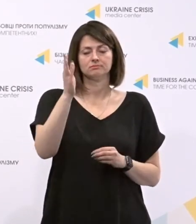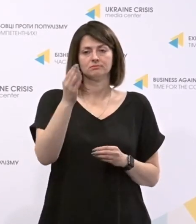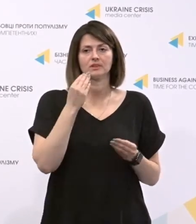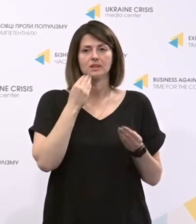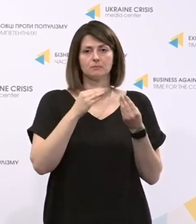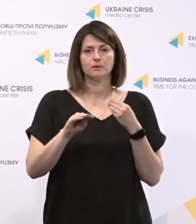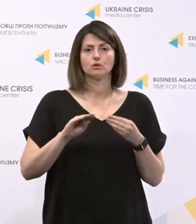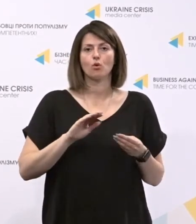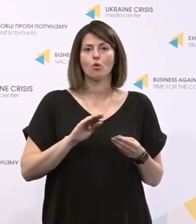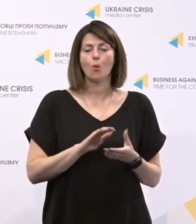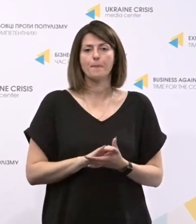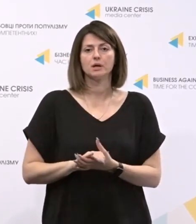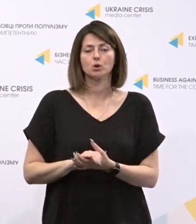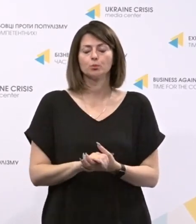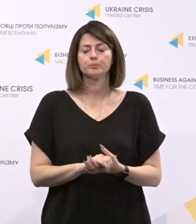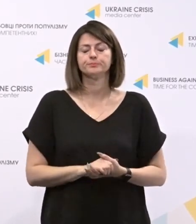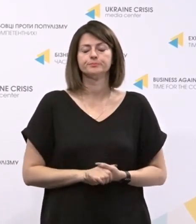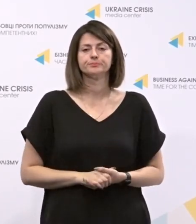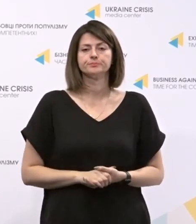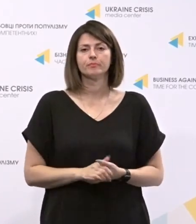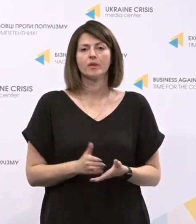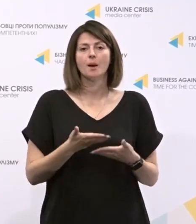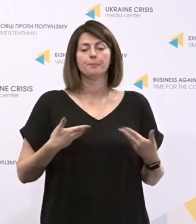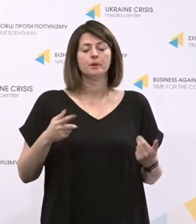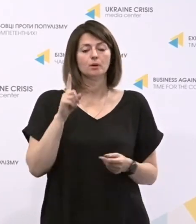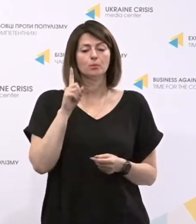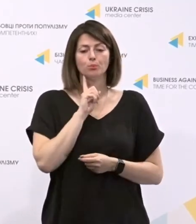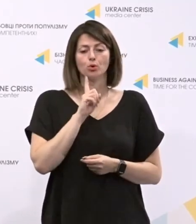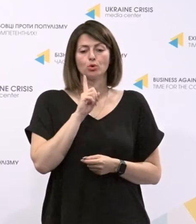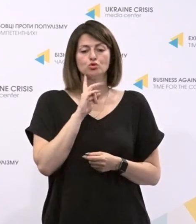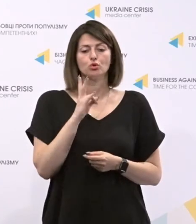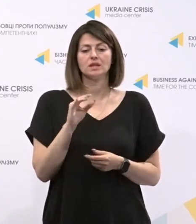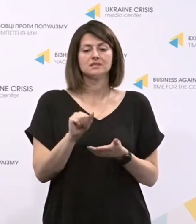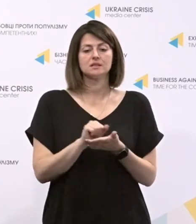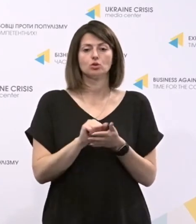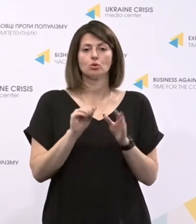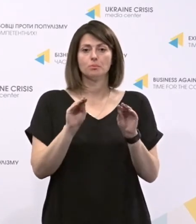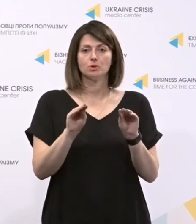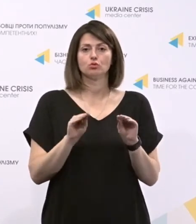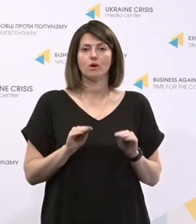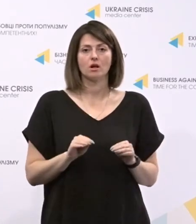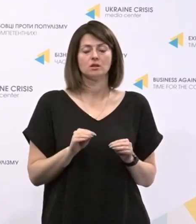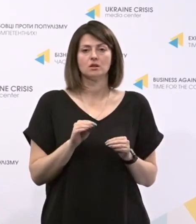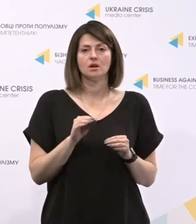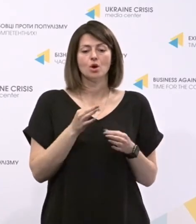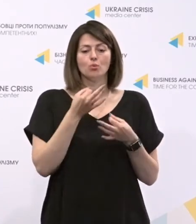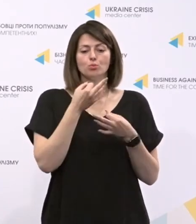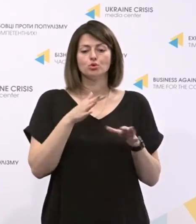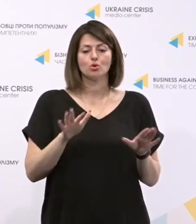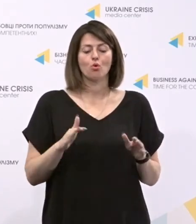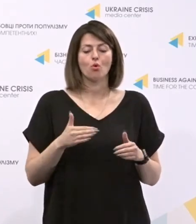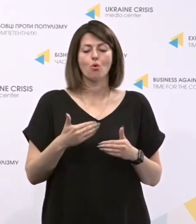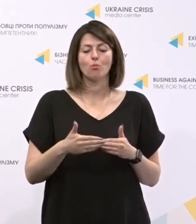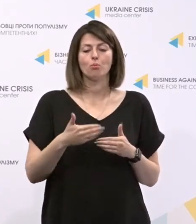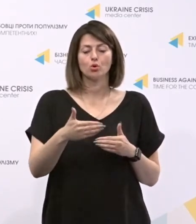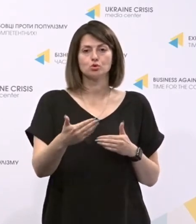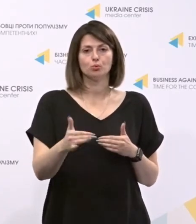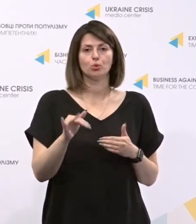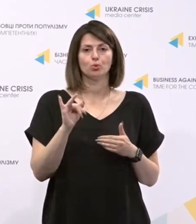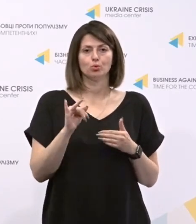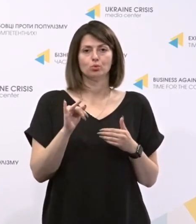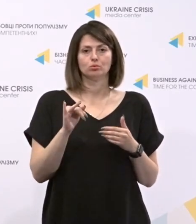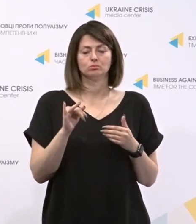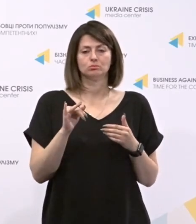We have not documented any new developments in the investigations and trials concerning the deaths at